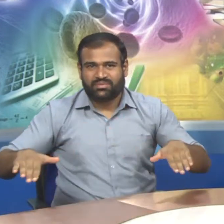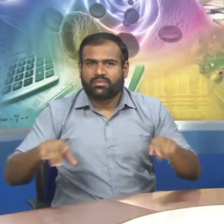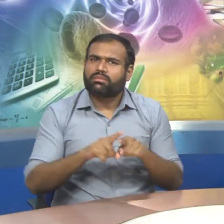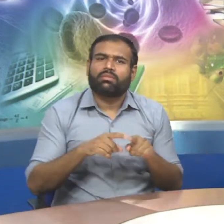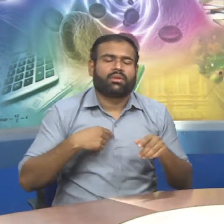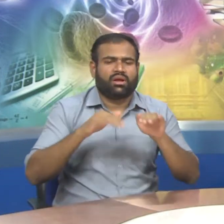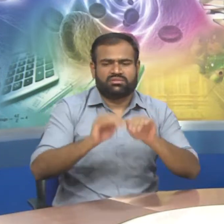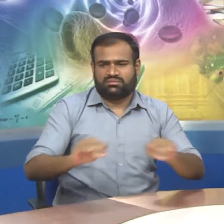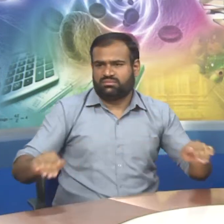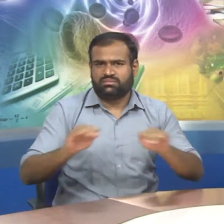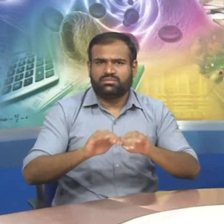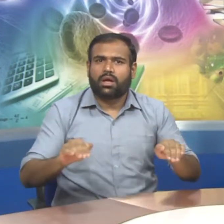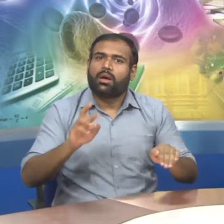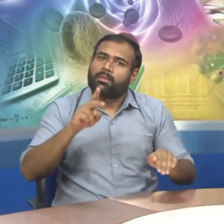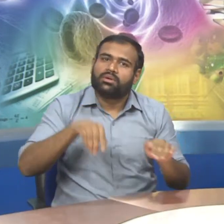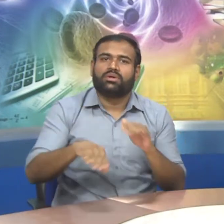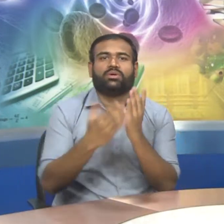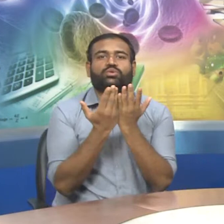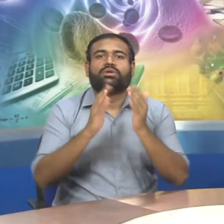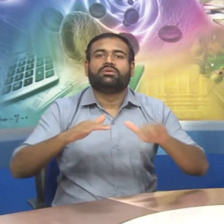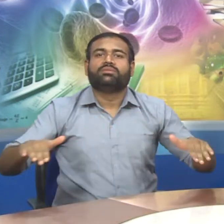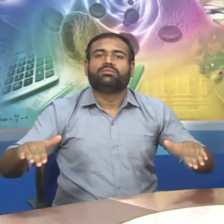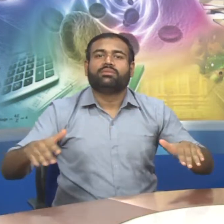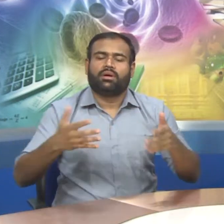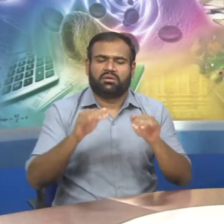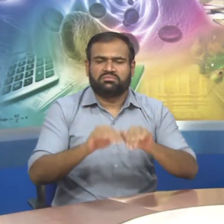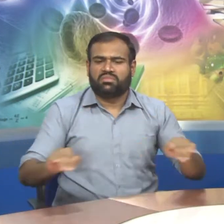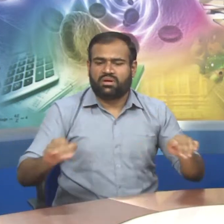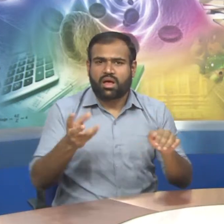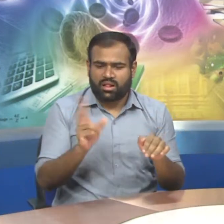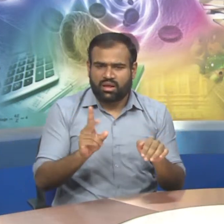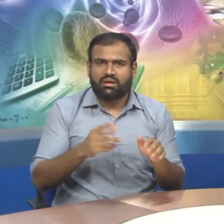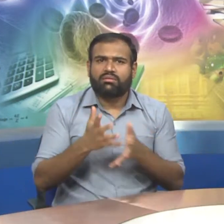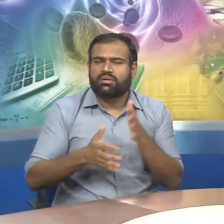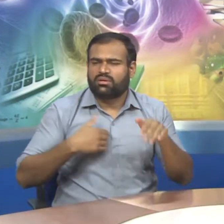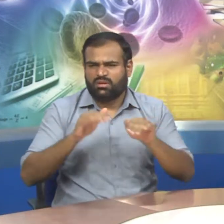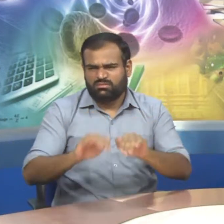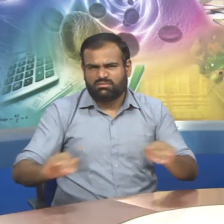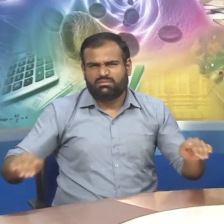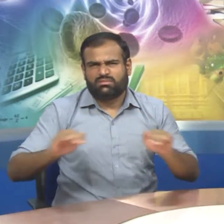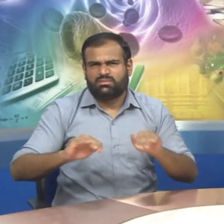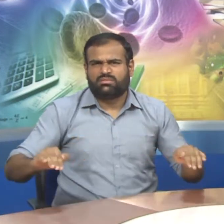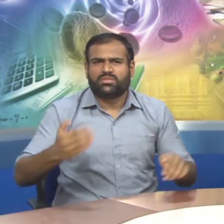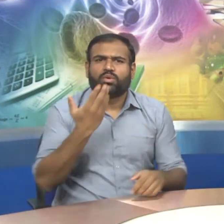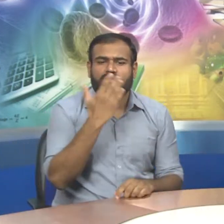This is the class child. For student also we will be using this.